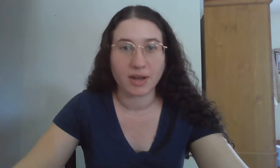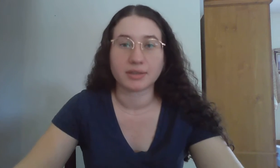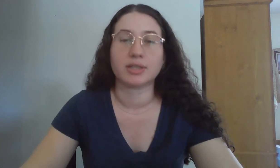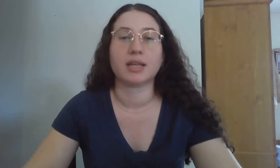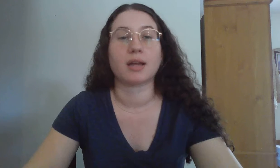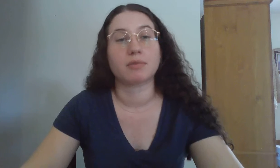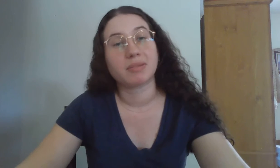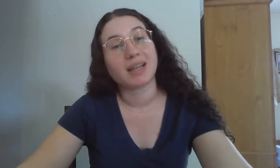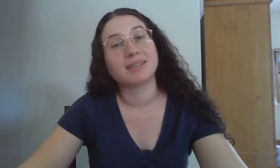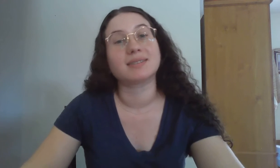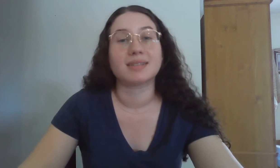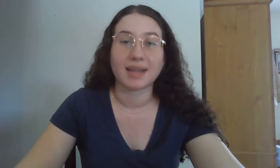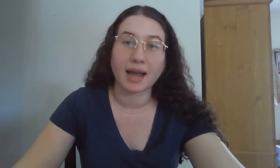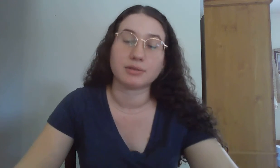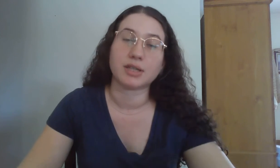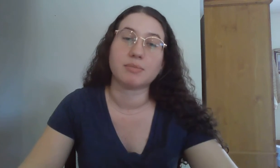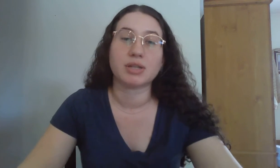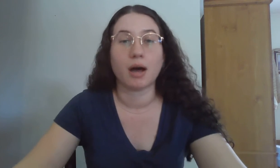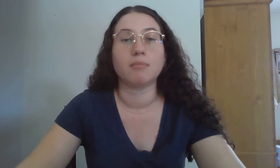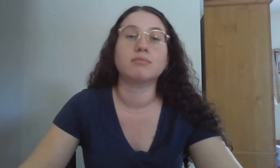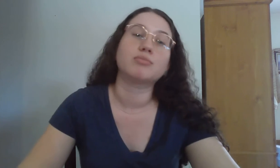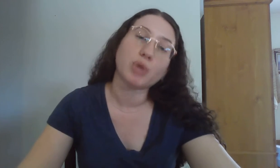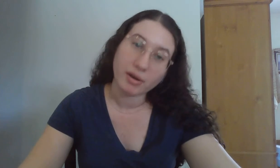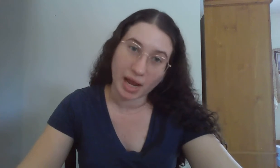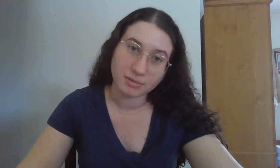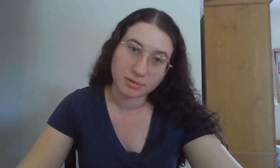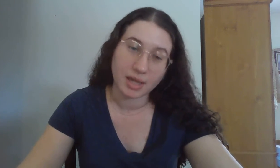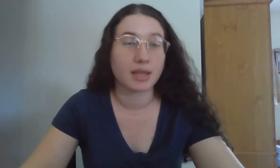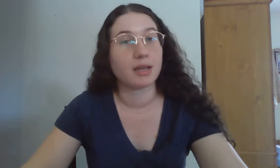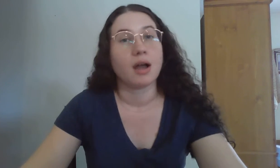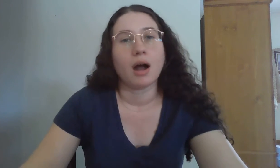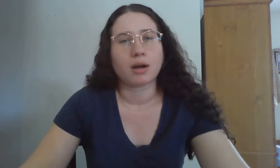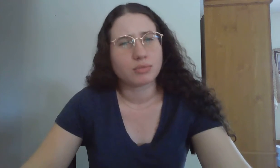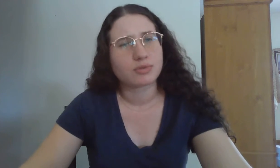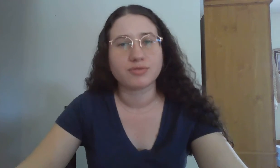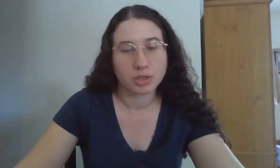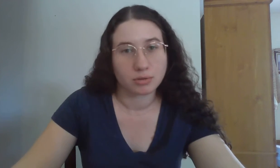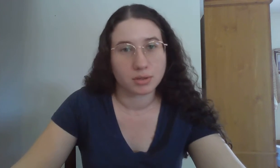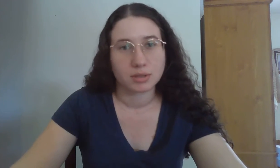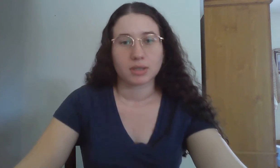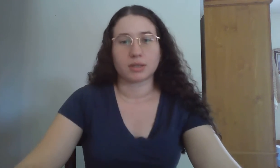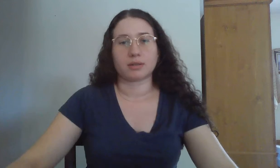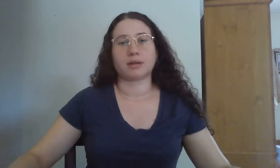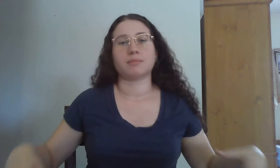classifiers. They can replace nouns. They become pronouns, and they are more visual. They are